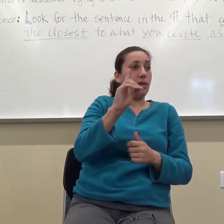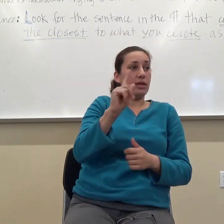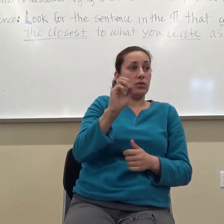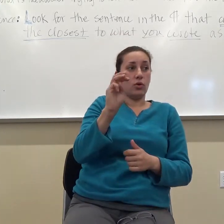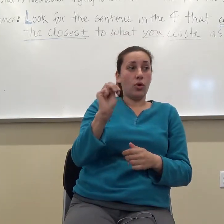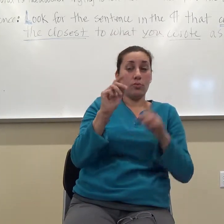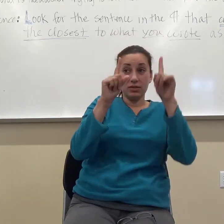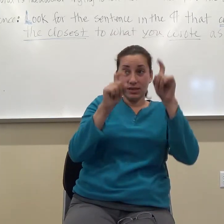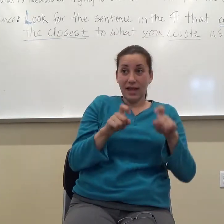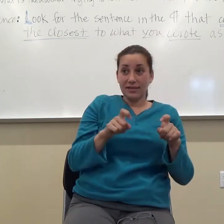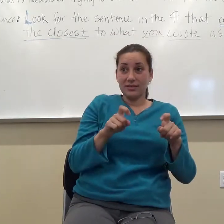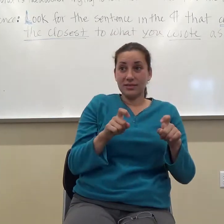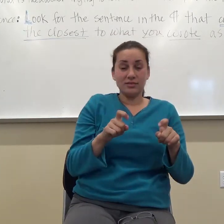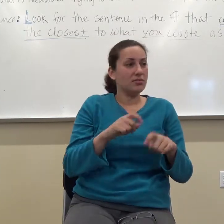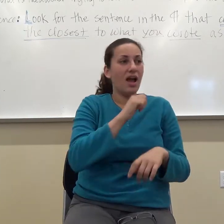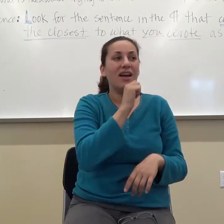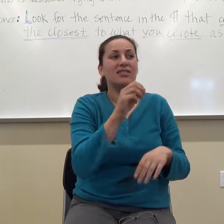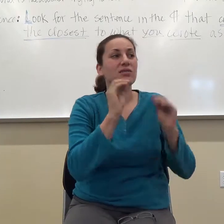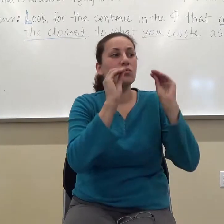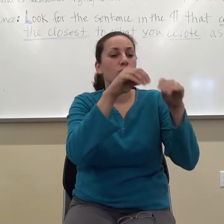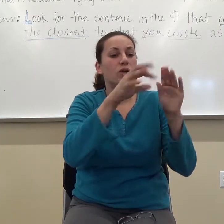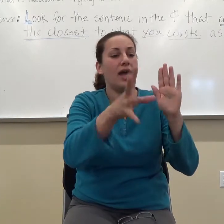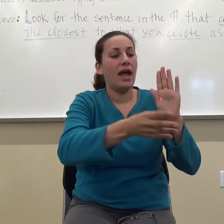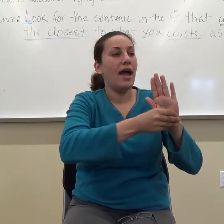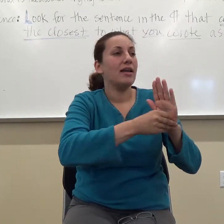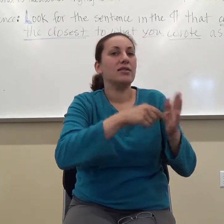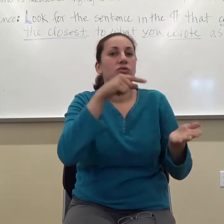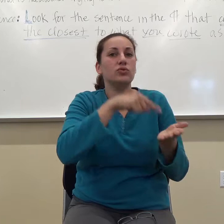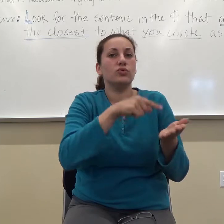put deadlines on them. Did I bring my,